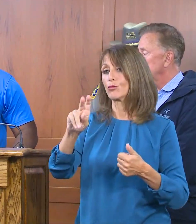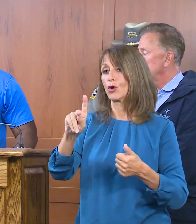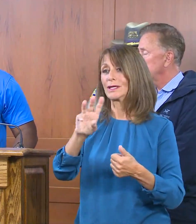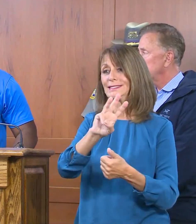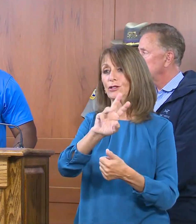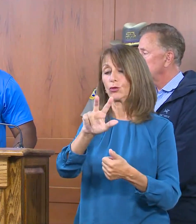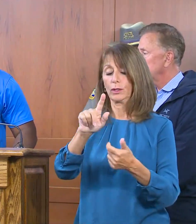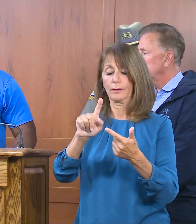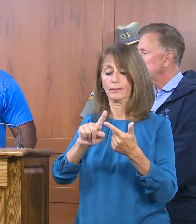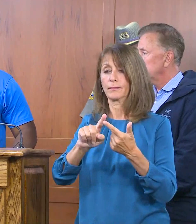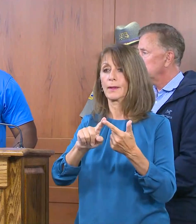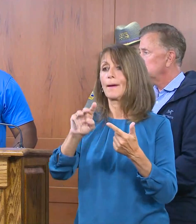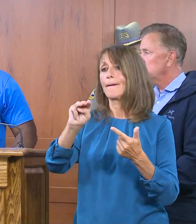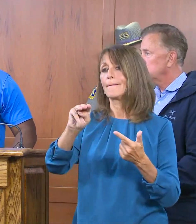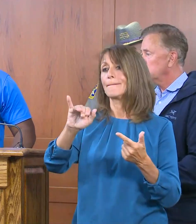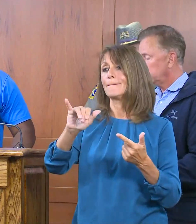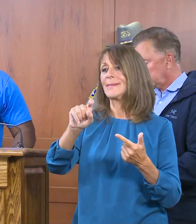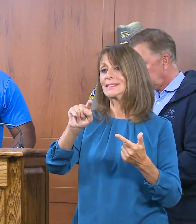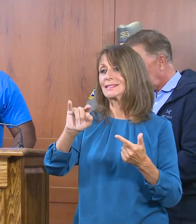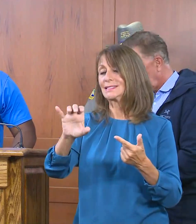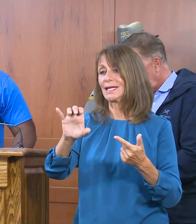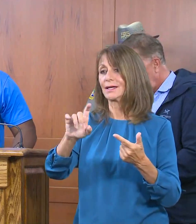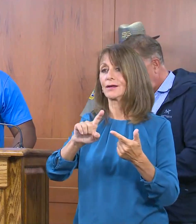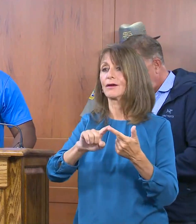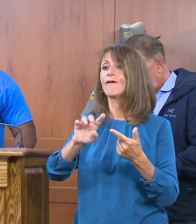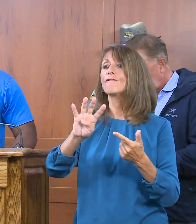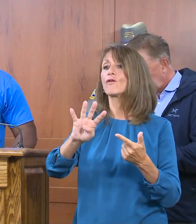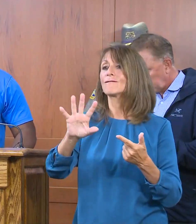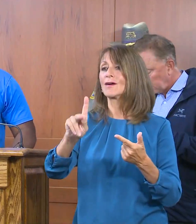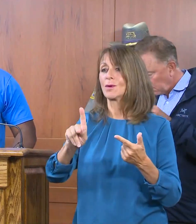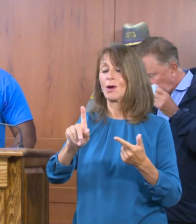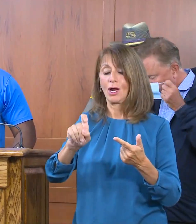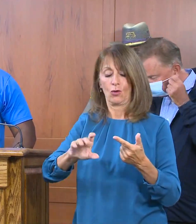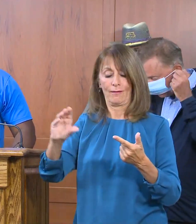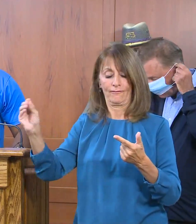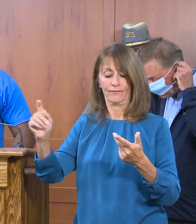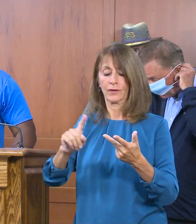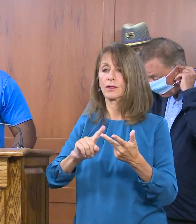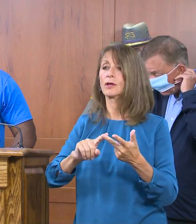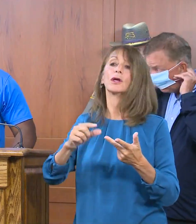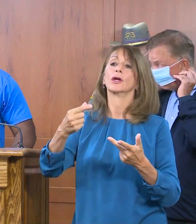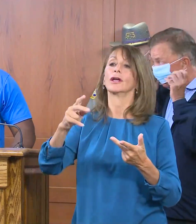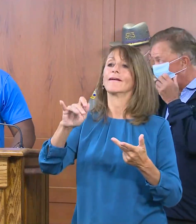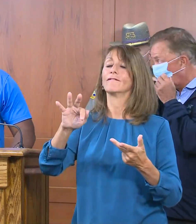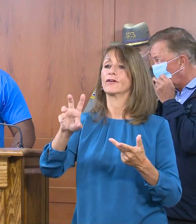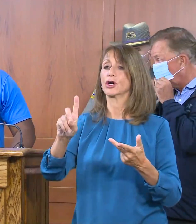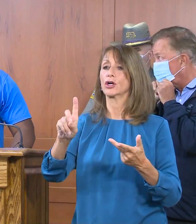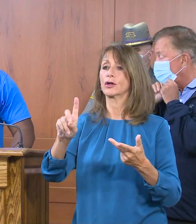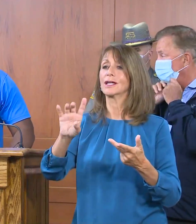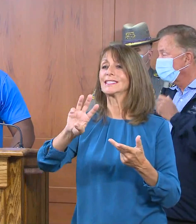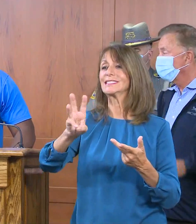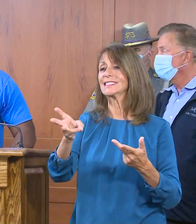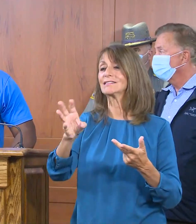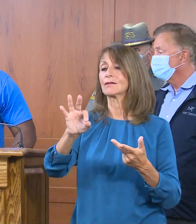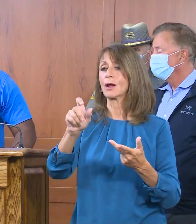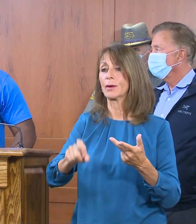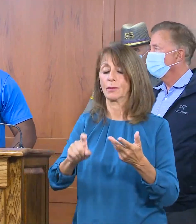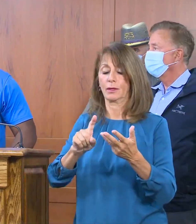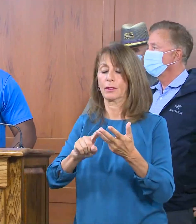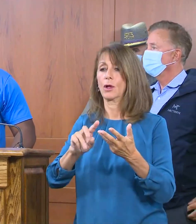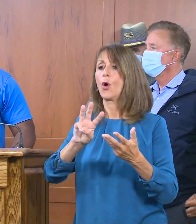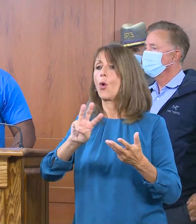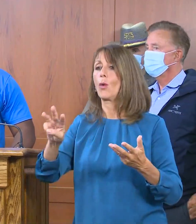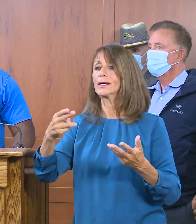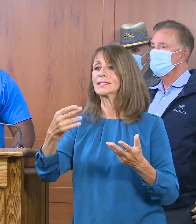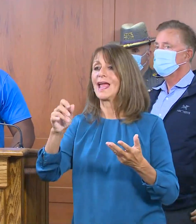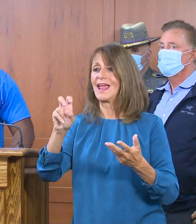63. Apple of Mystic, which had a census of 45. Apple of Guilford, which had a census of 69, and Apple of West